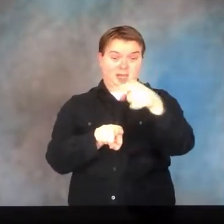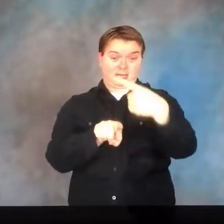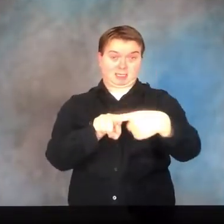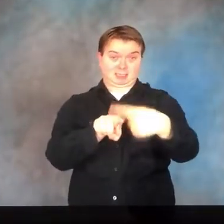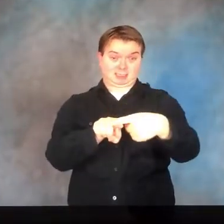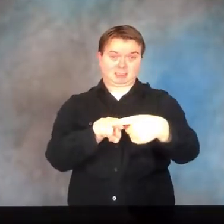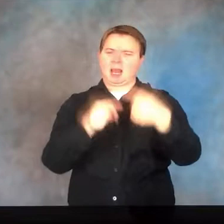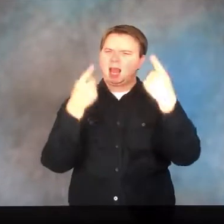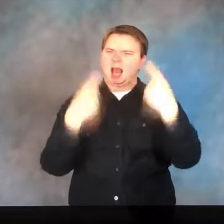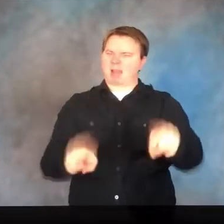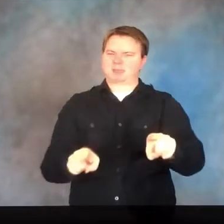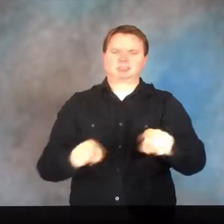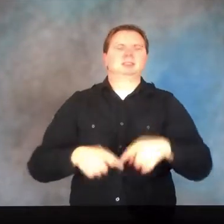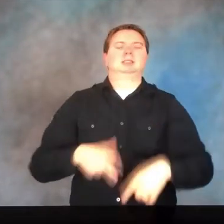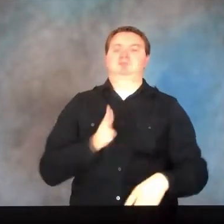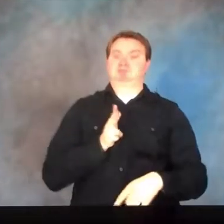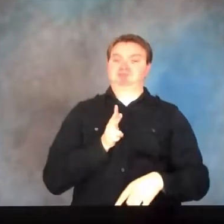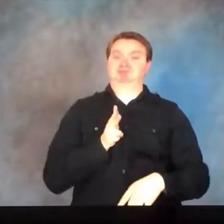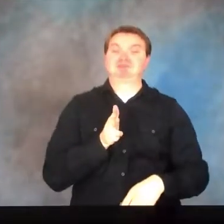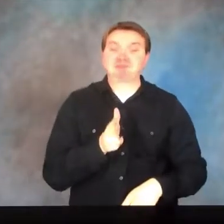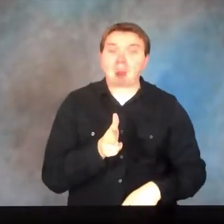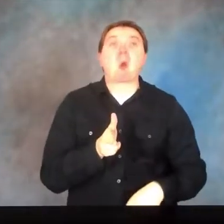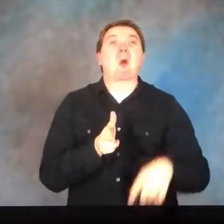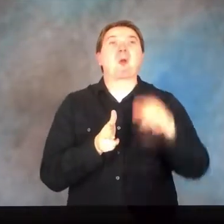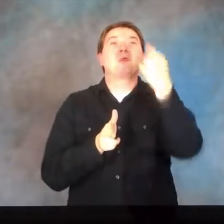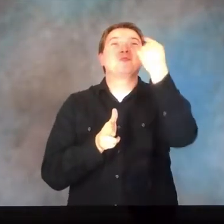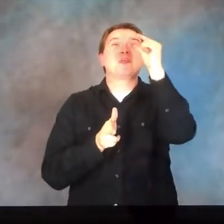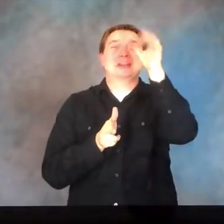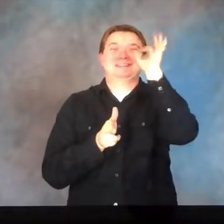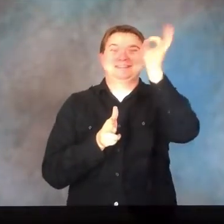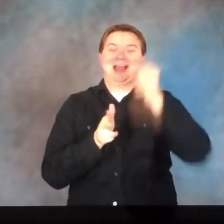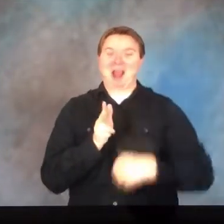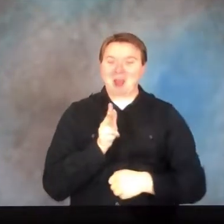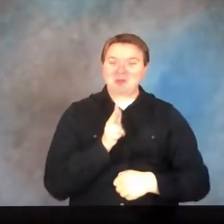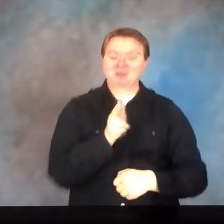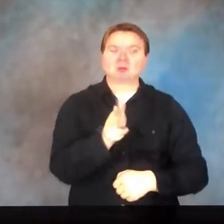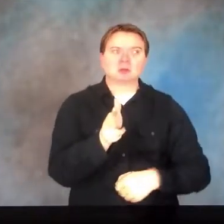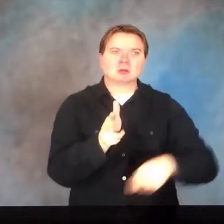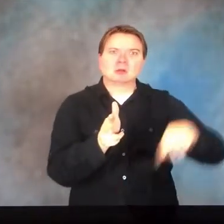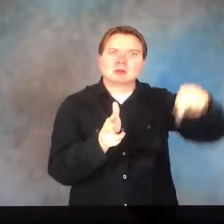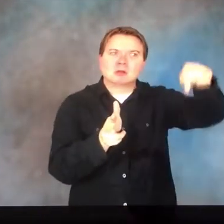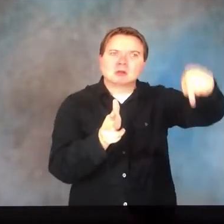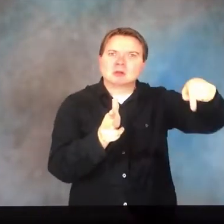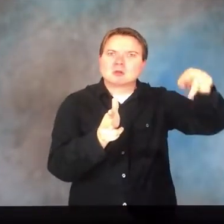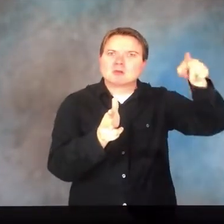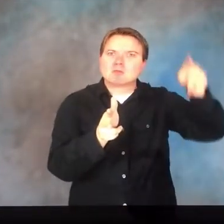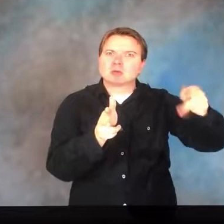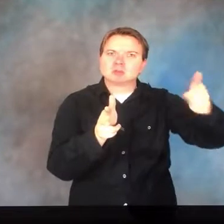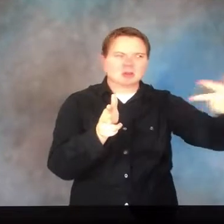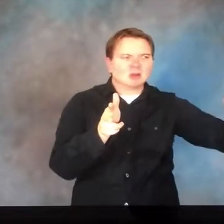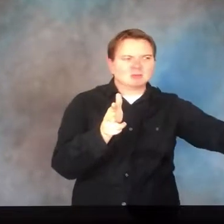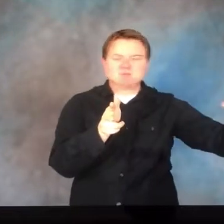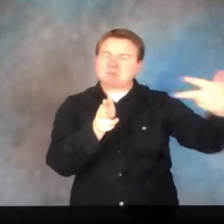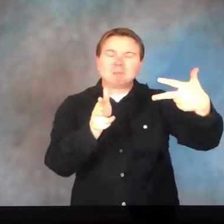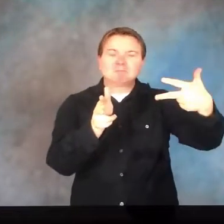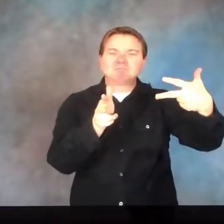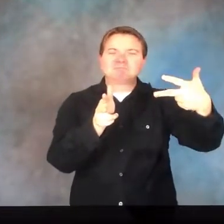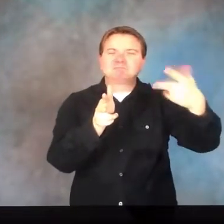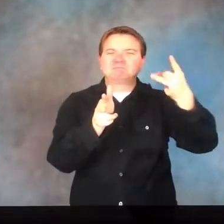on a four-way stop. You stopped and it turned green, so you decided to go. But some moron from the